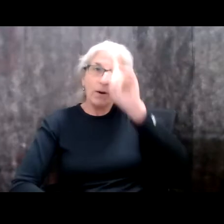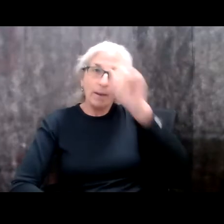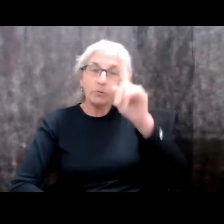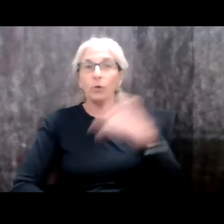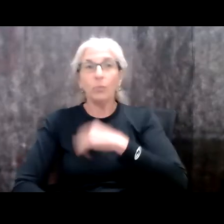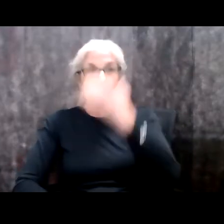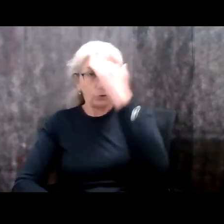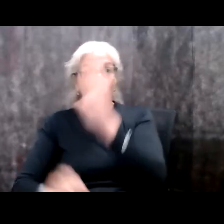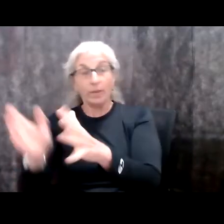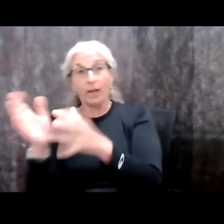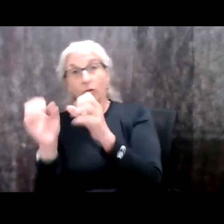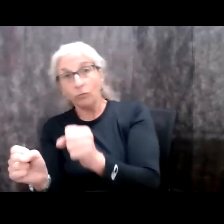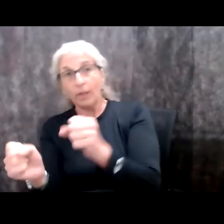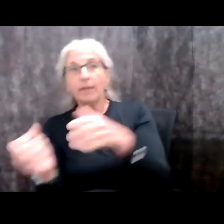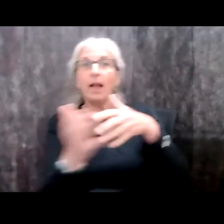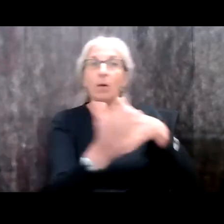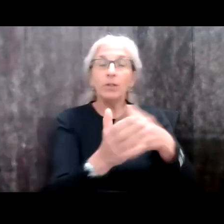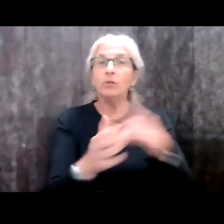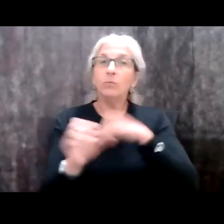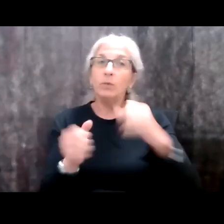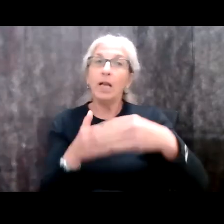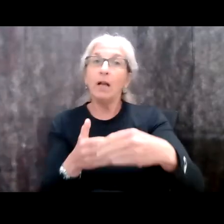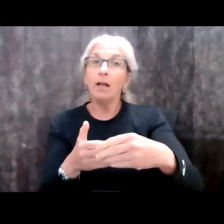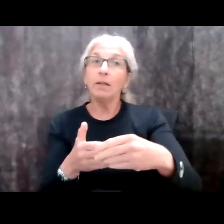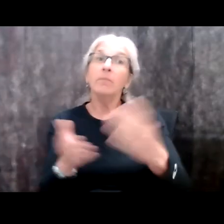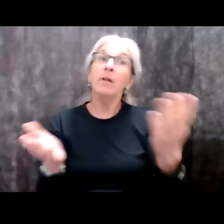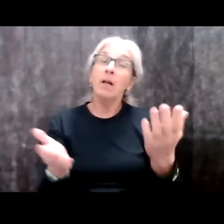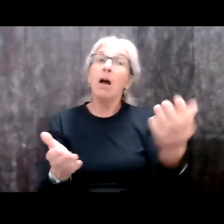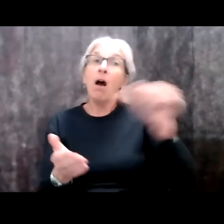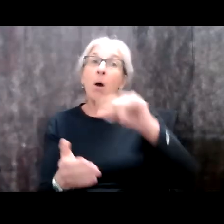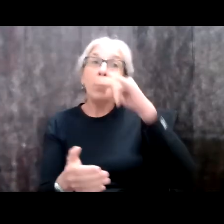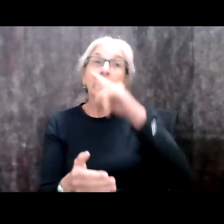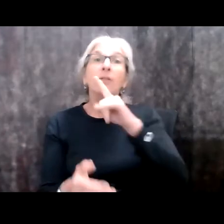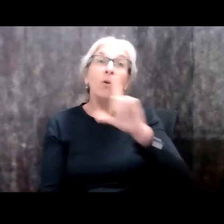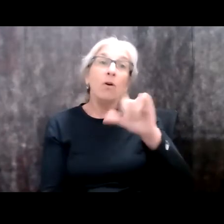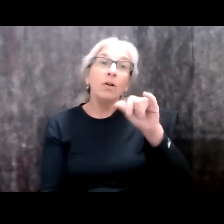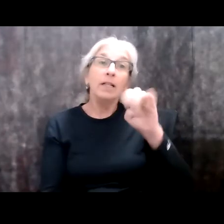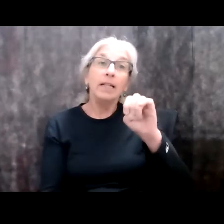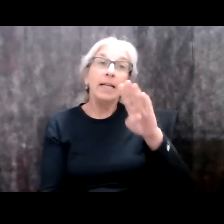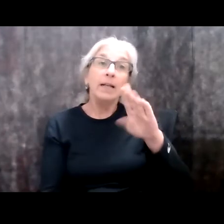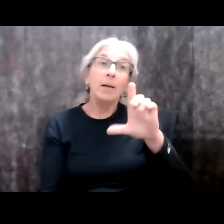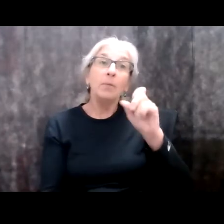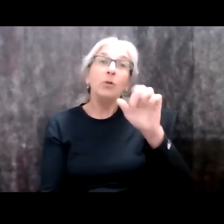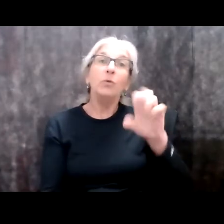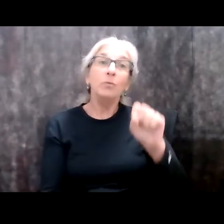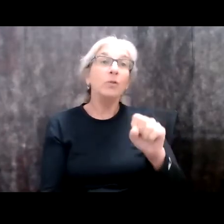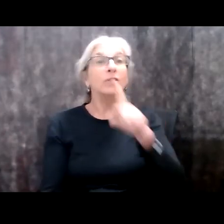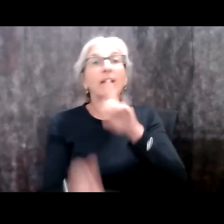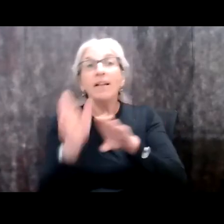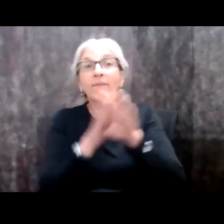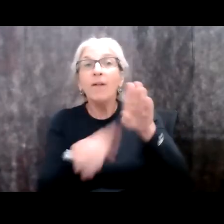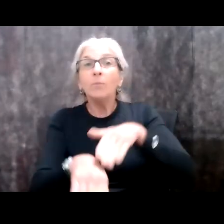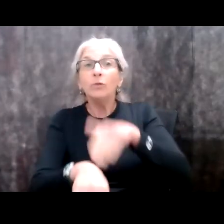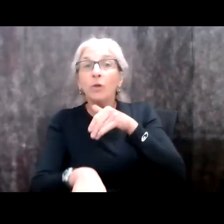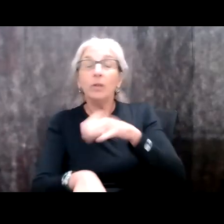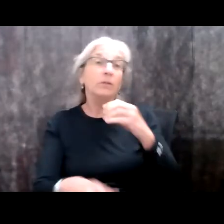weaknesses are, then we can help to guide them. At the same time, some kids are late bloomers. So what can happen is that sometime in the second grade or the third grade or the fourth grade, these